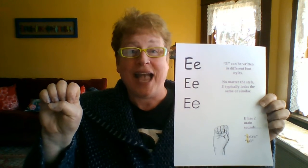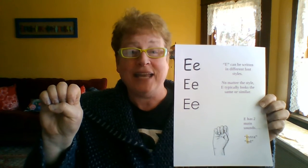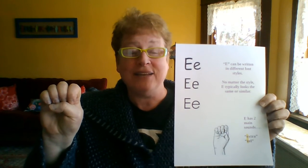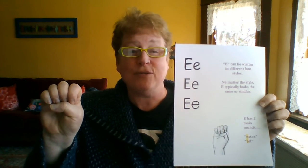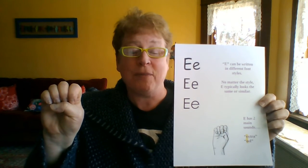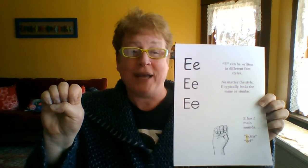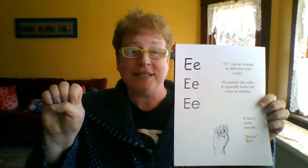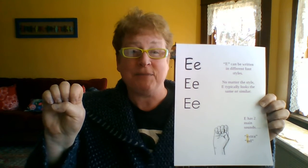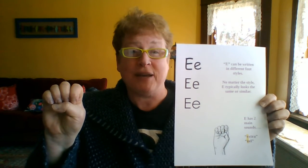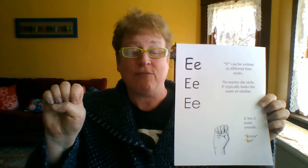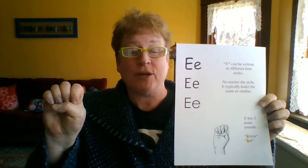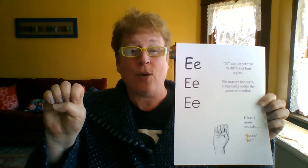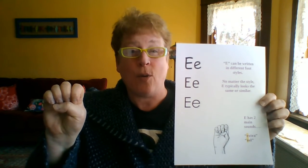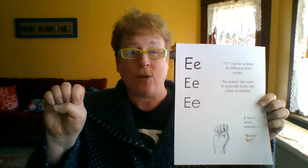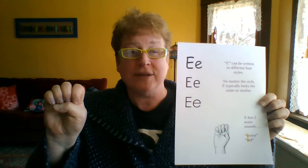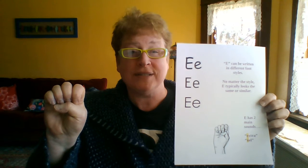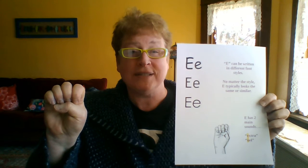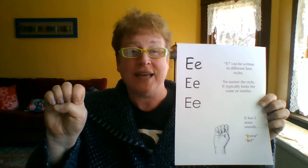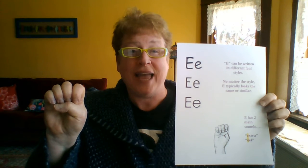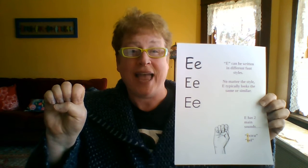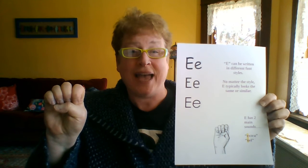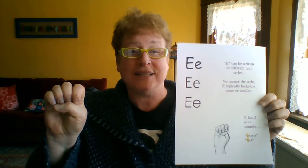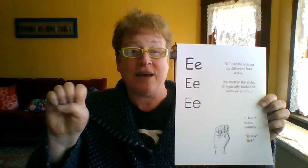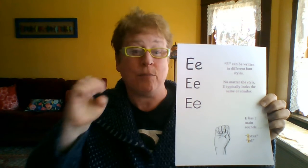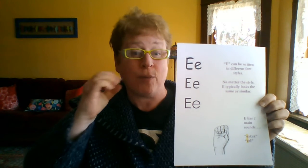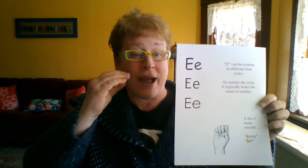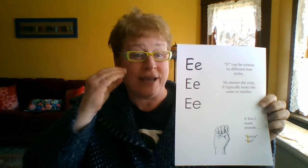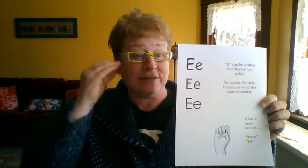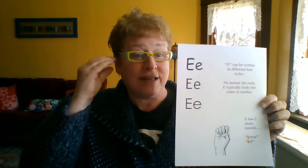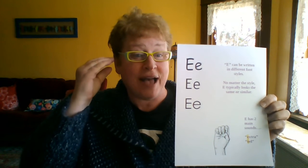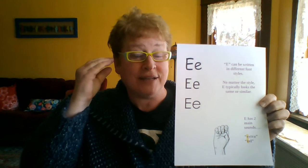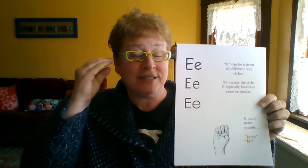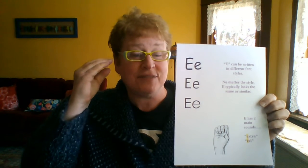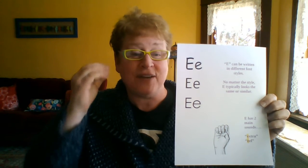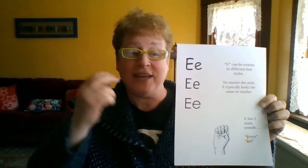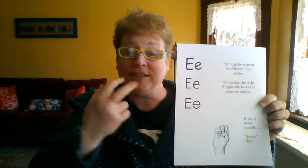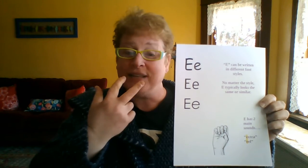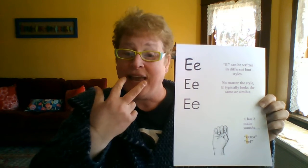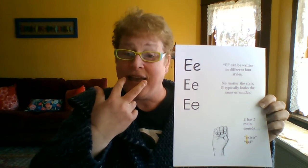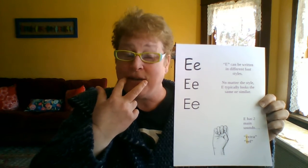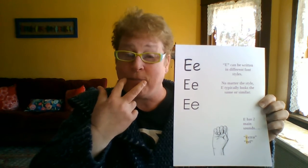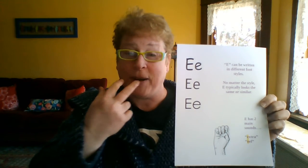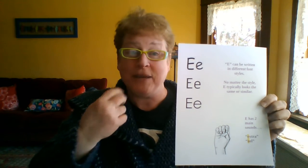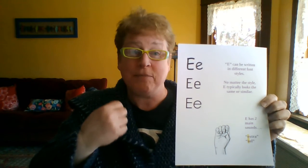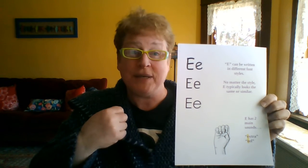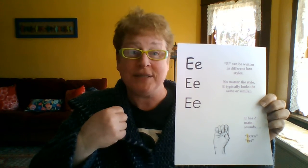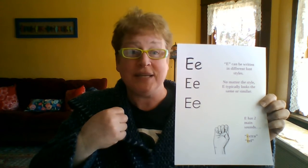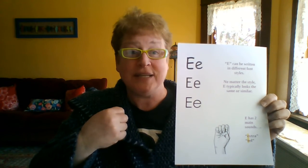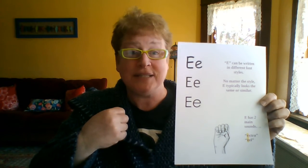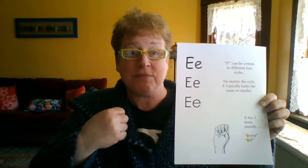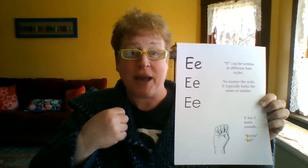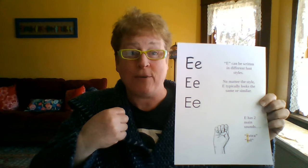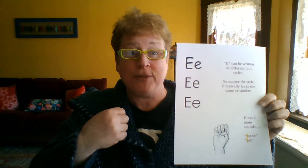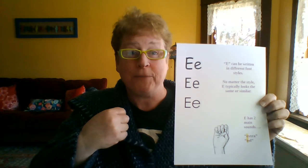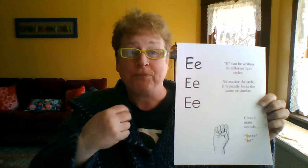kind of reminds me of when a horse has a bridle on its face and a bite bit in its mouth.